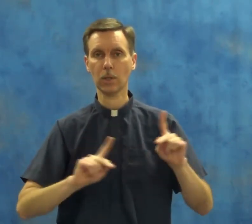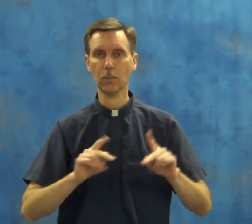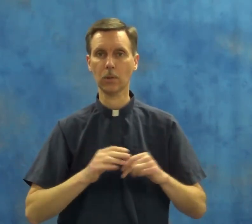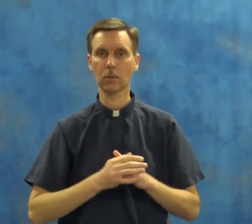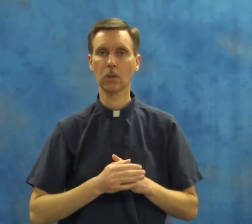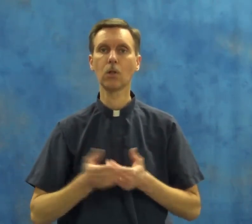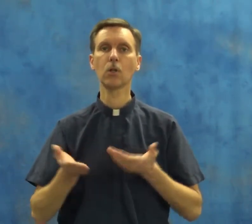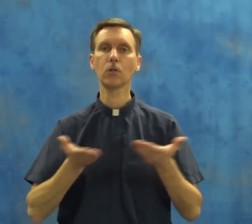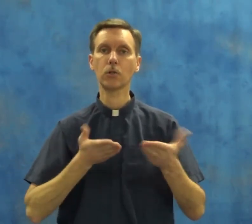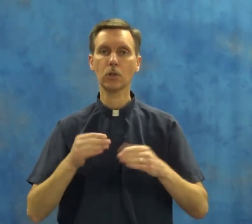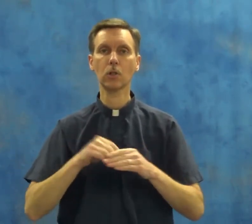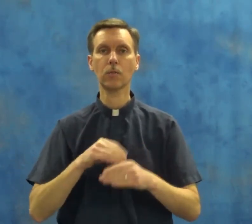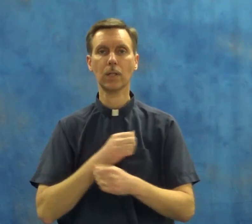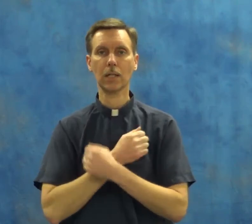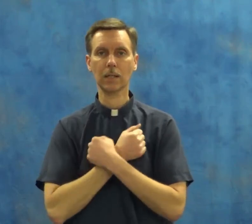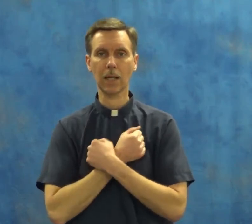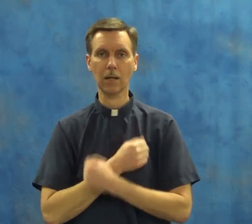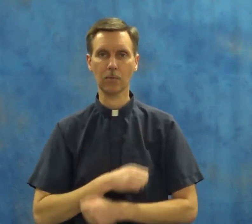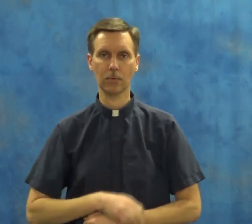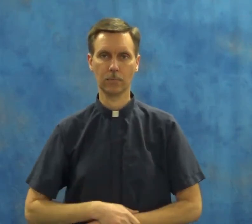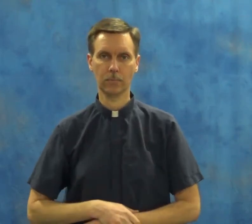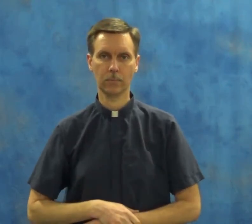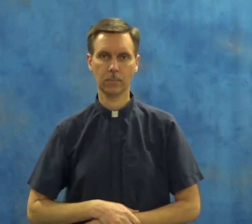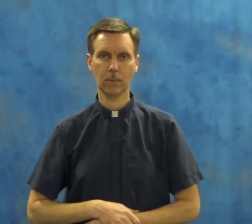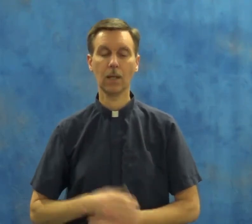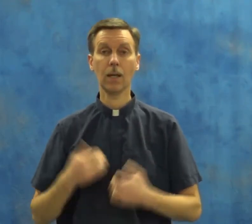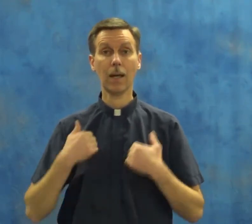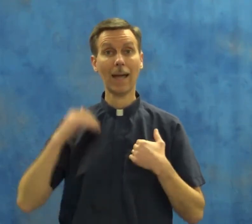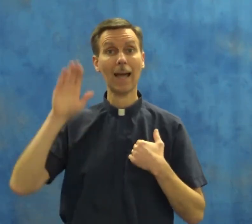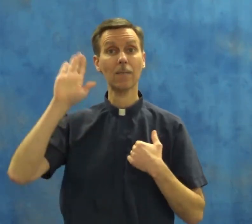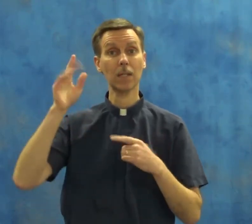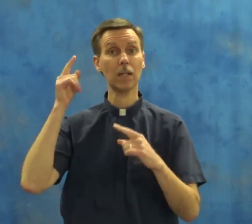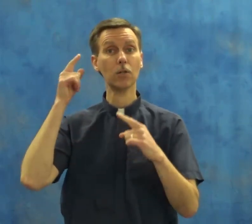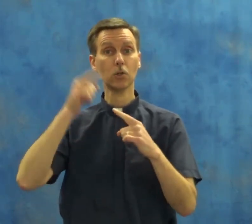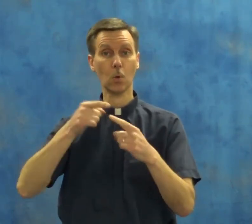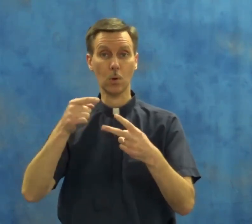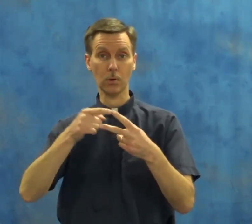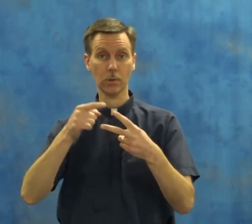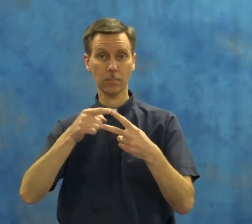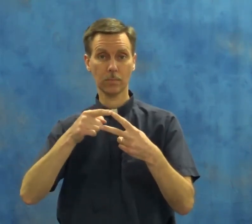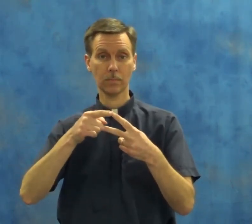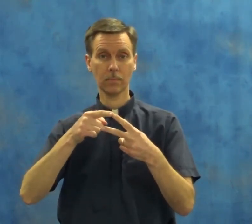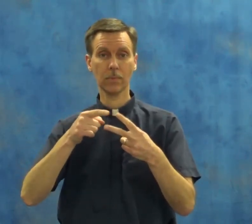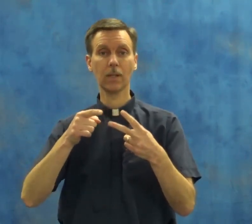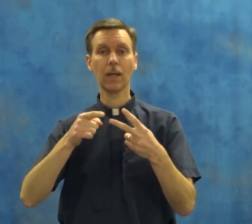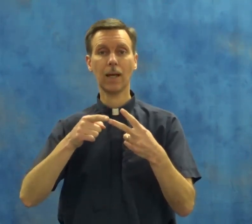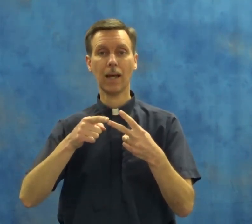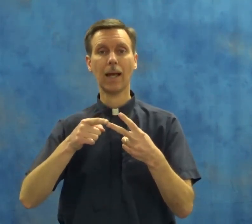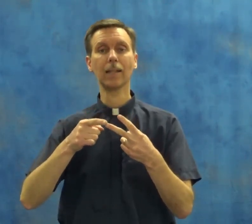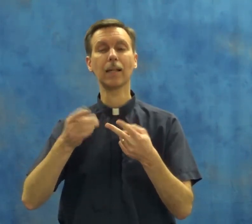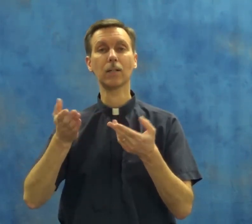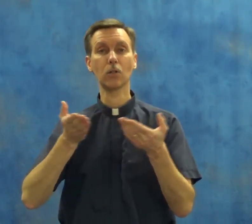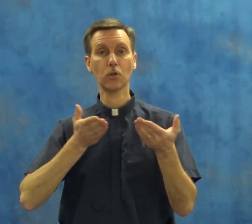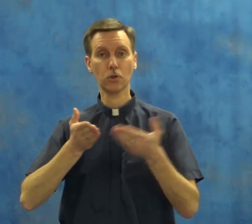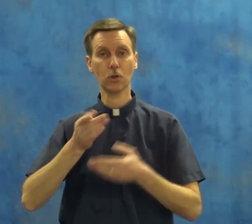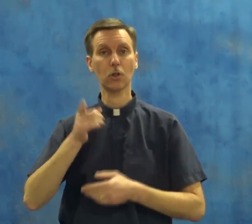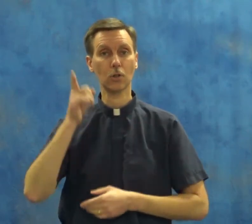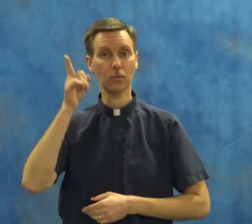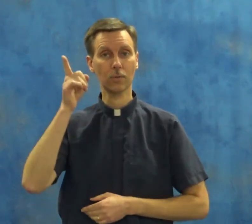people. Serve in love. Have his goals. And then serve